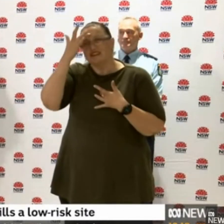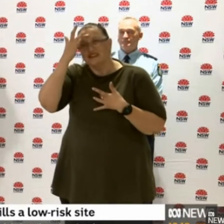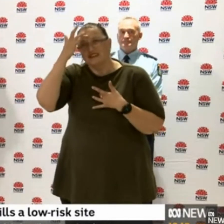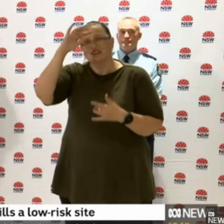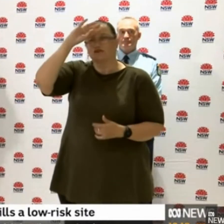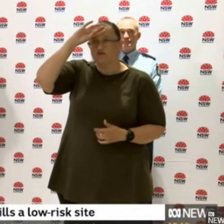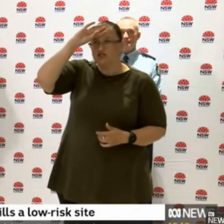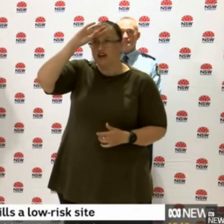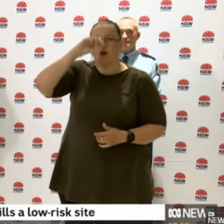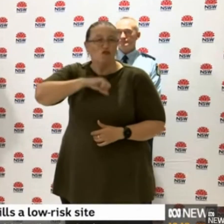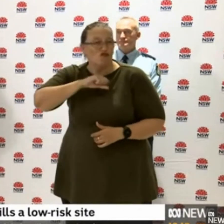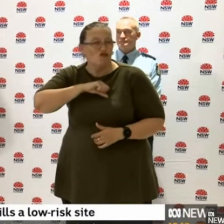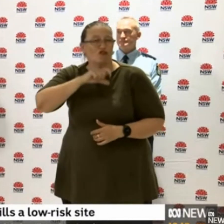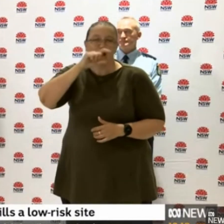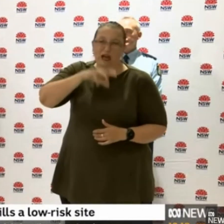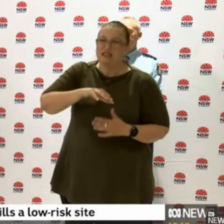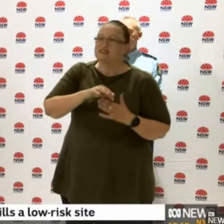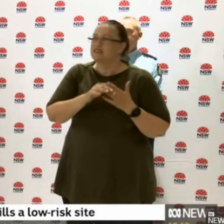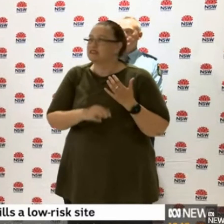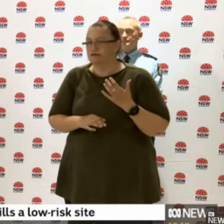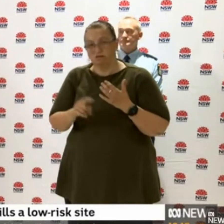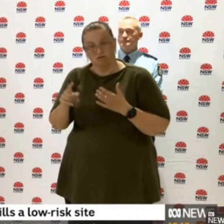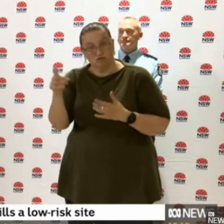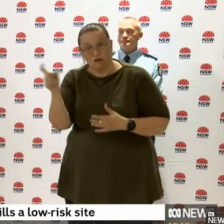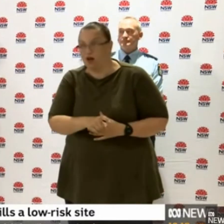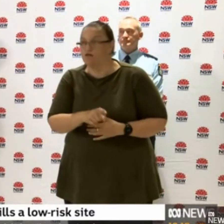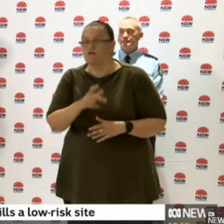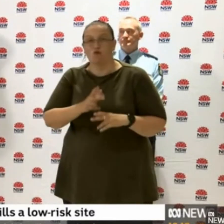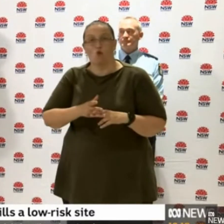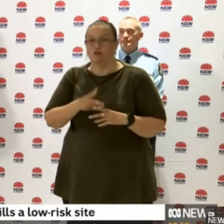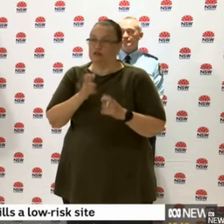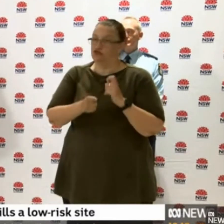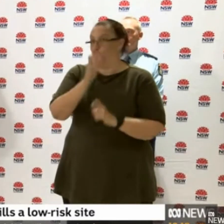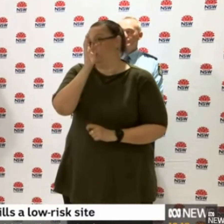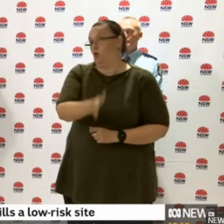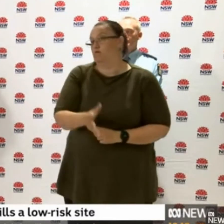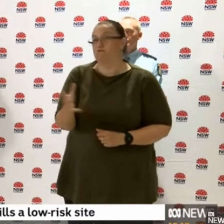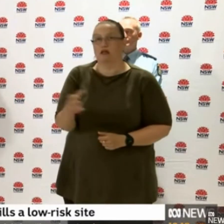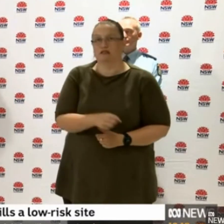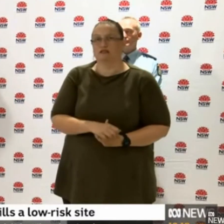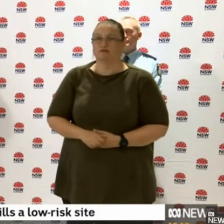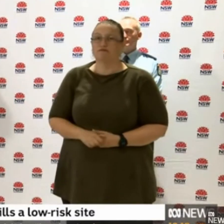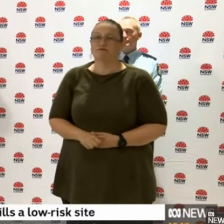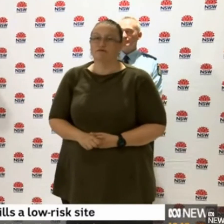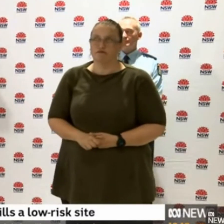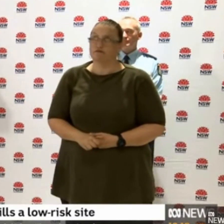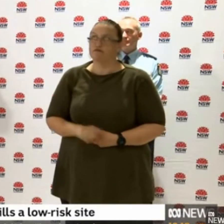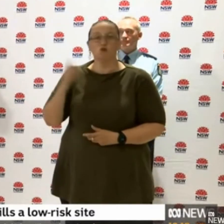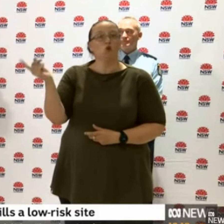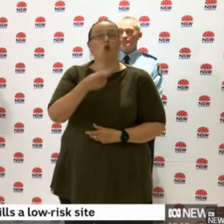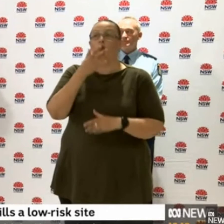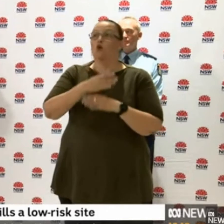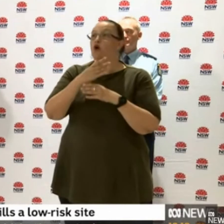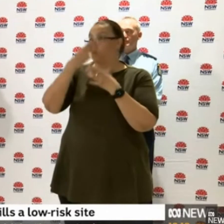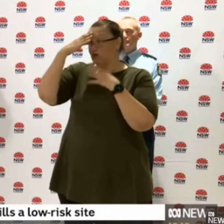awareness amongst the quarantine workers in terms of coming forward whenever anyone has symptoms, and that's critically